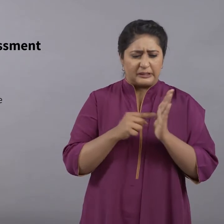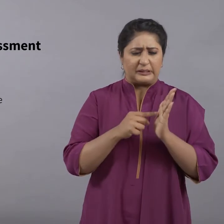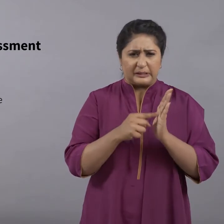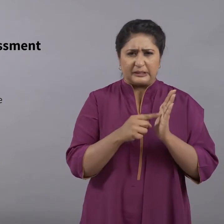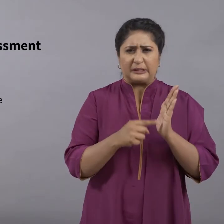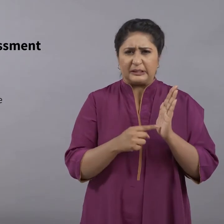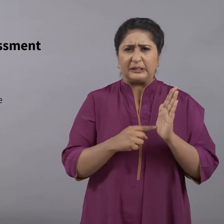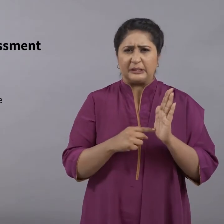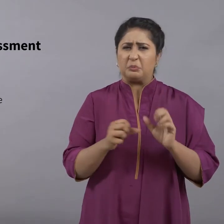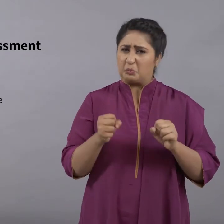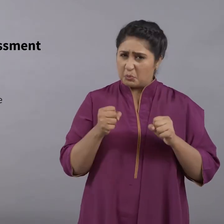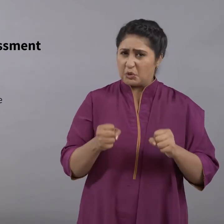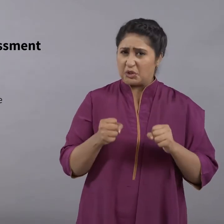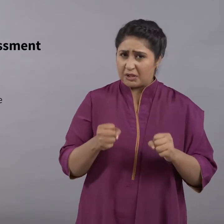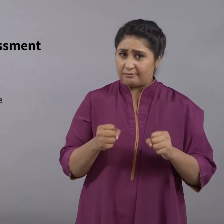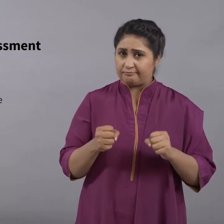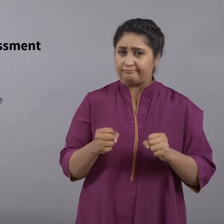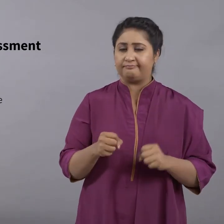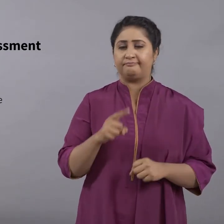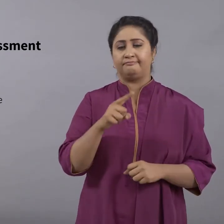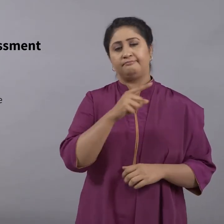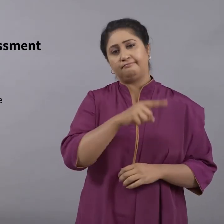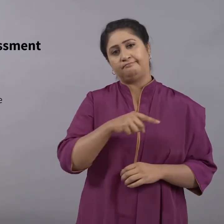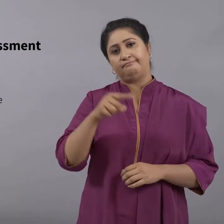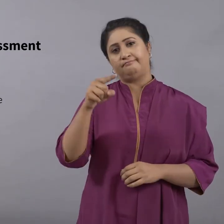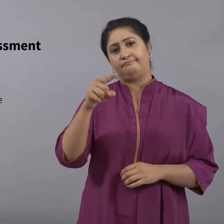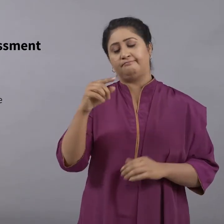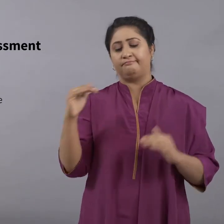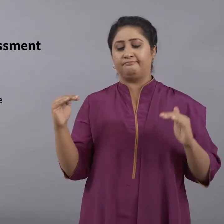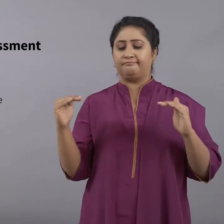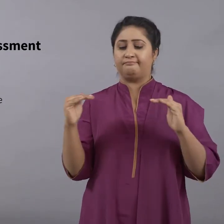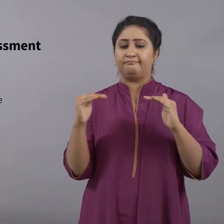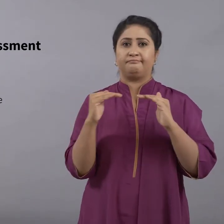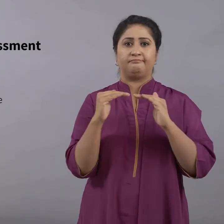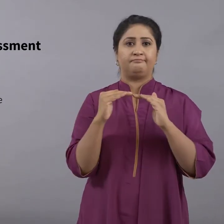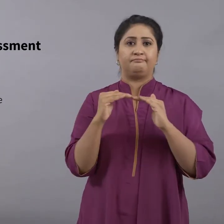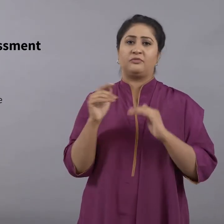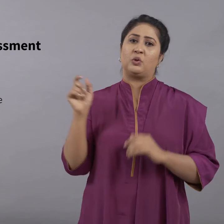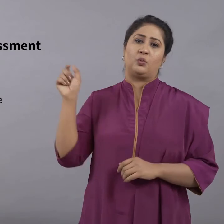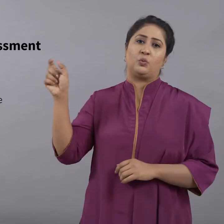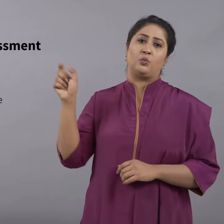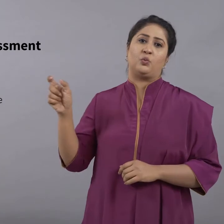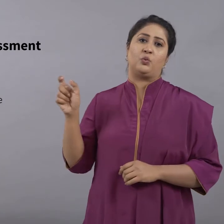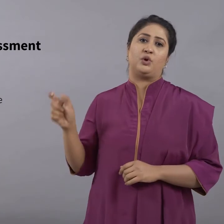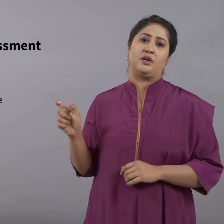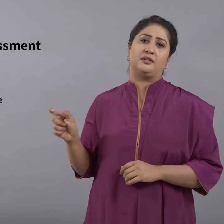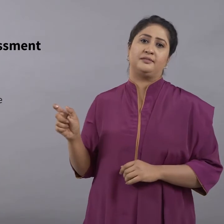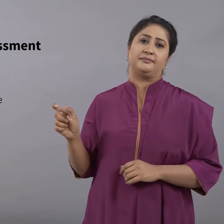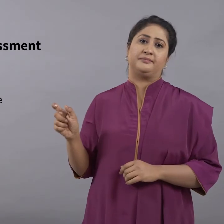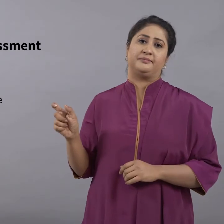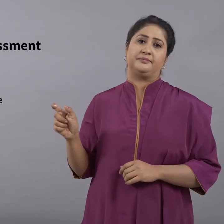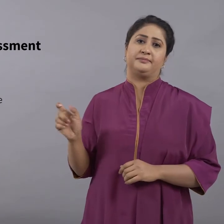or is unable to do so, mark the student as word level student.